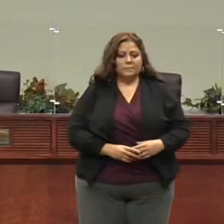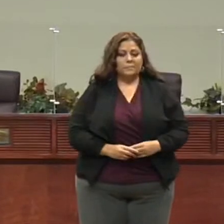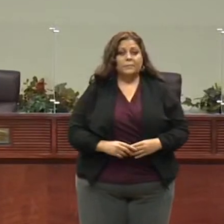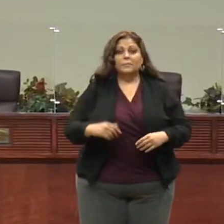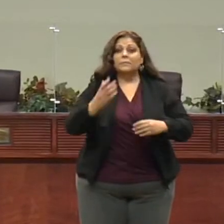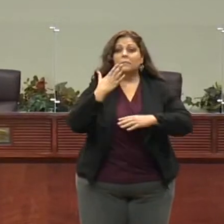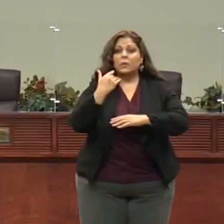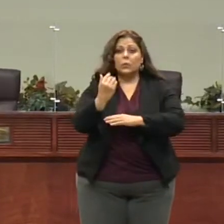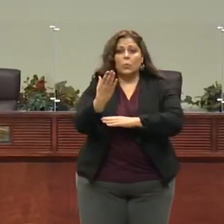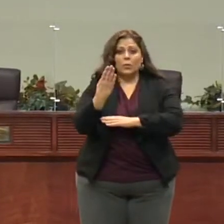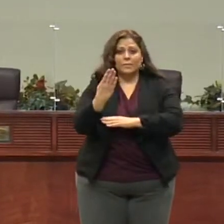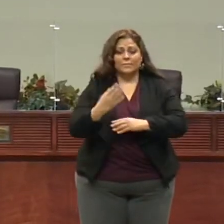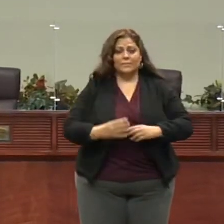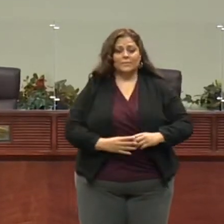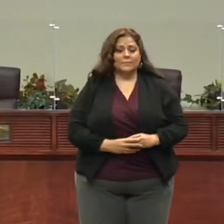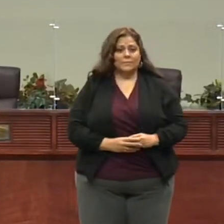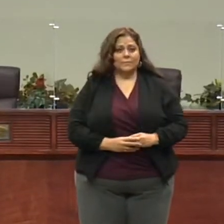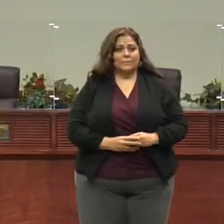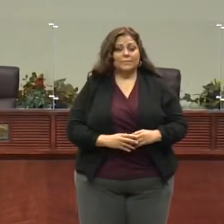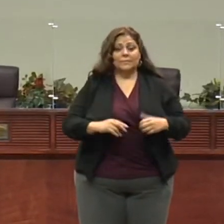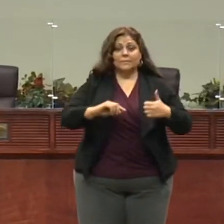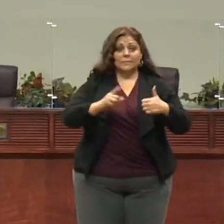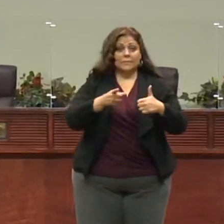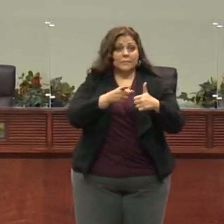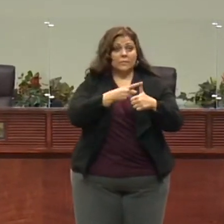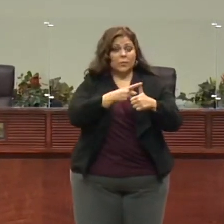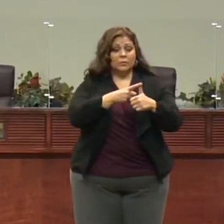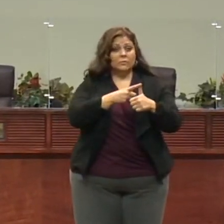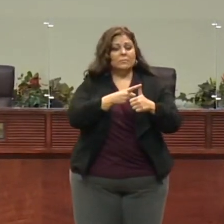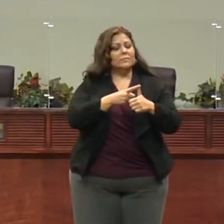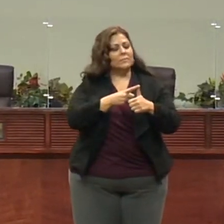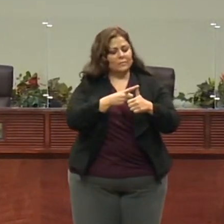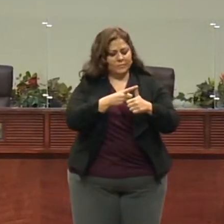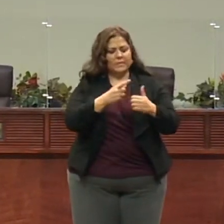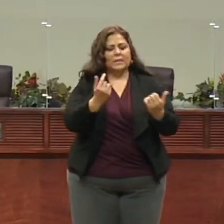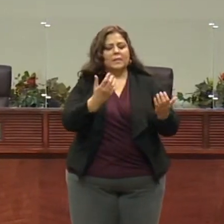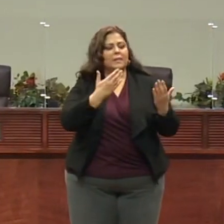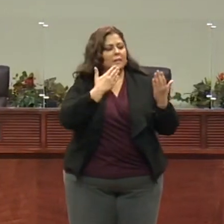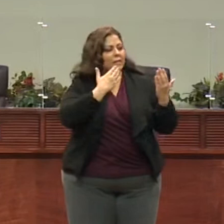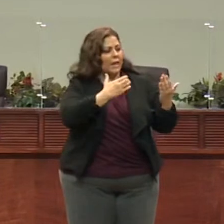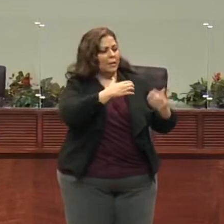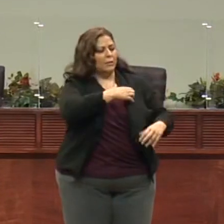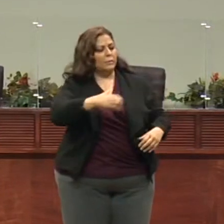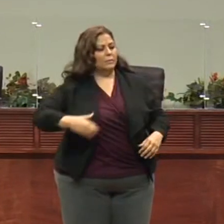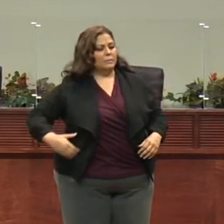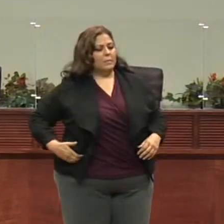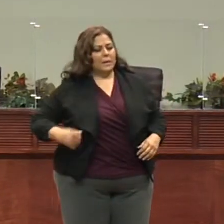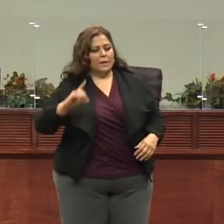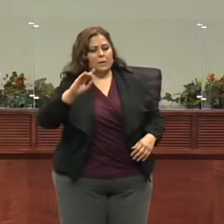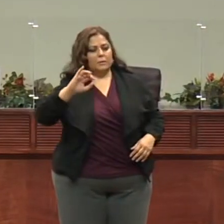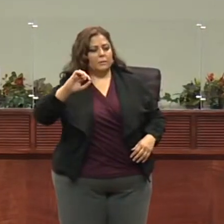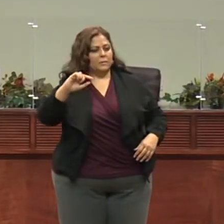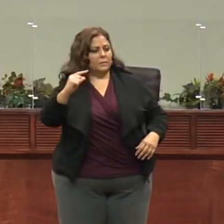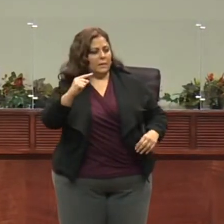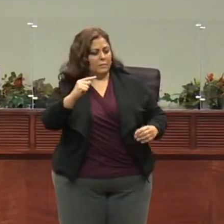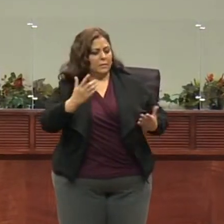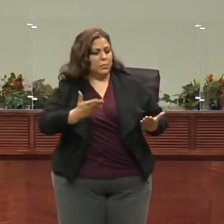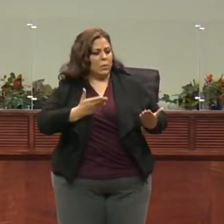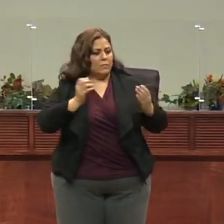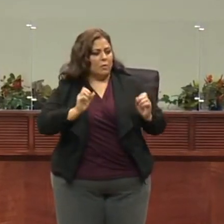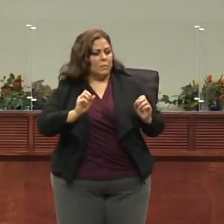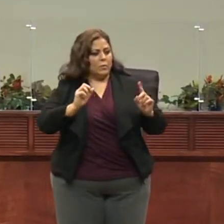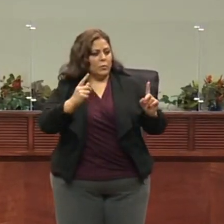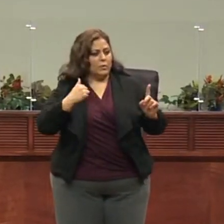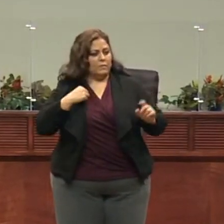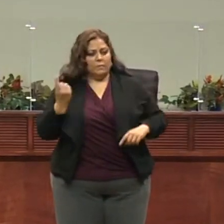Good morning. First of all, I want to say thank you to Mayor Demings for giving us the opportunity to be here this morning and share with